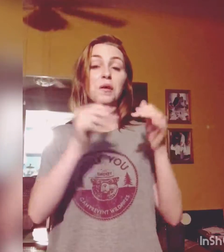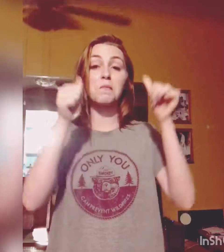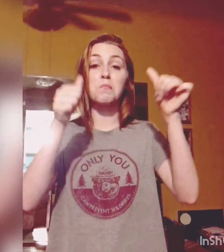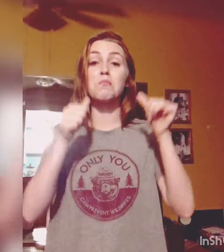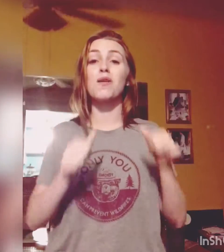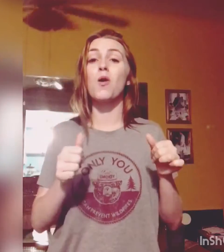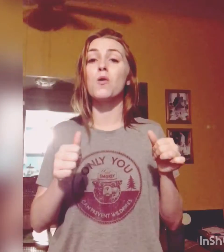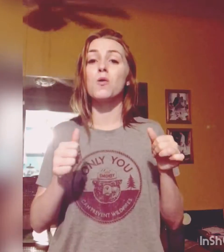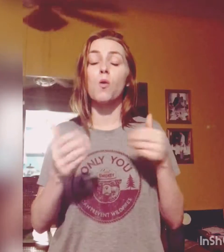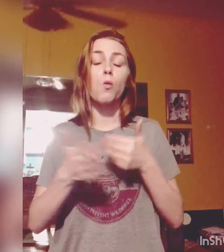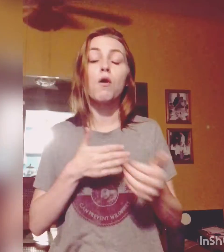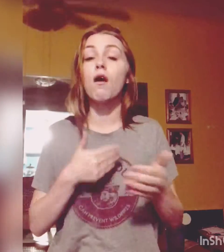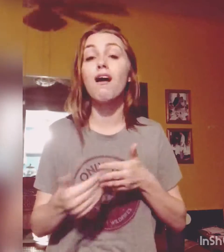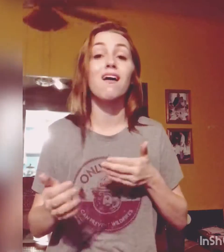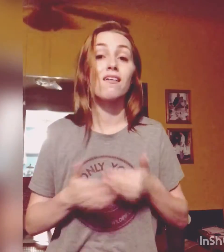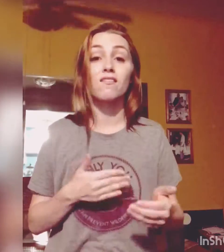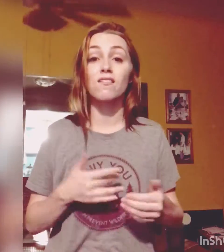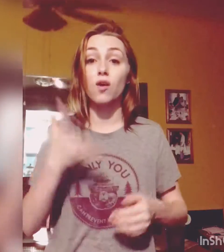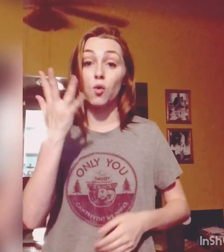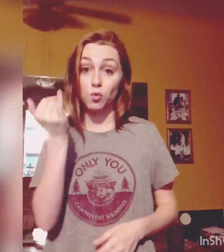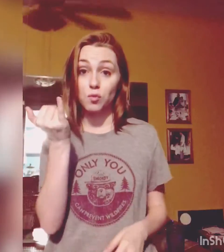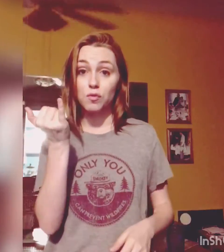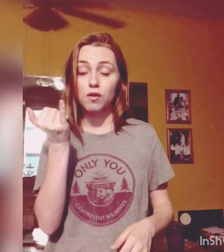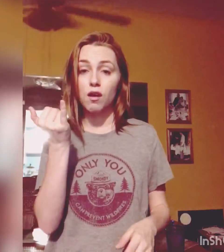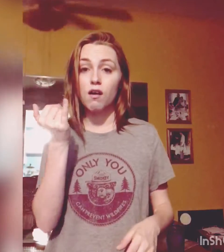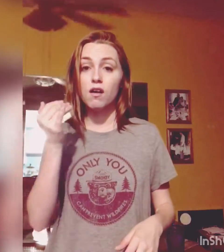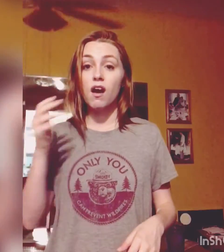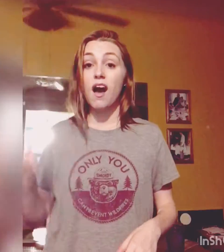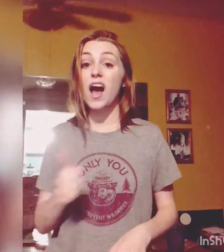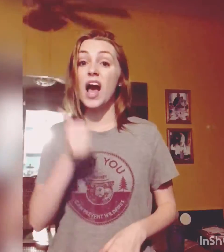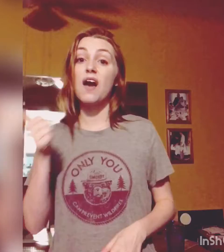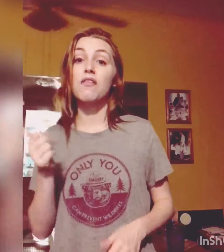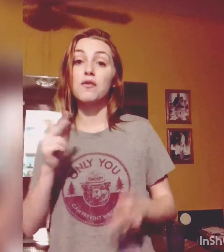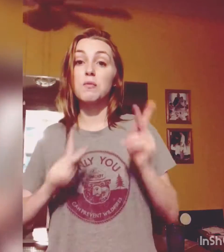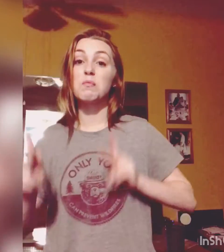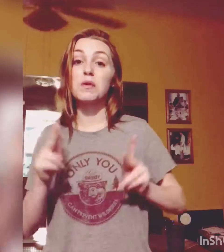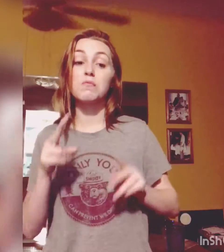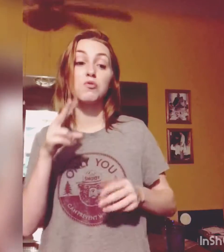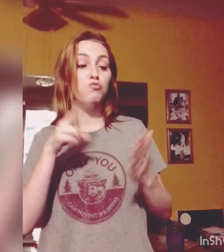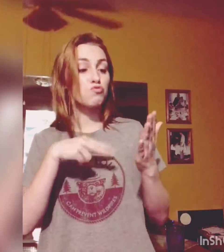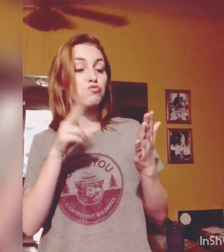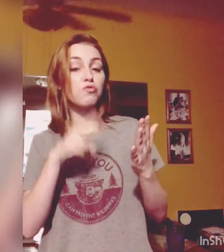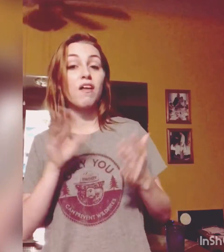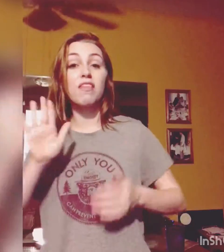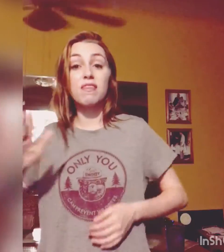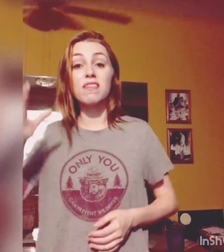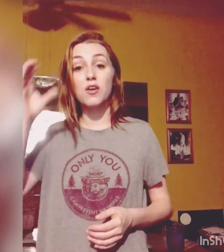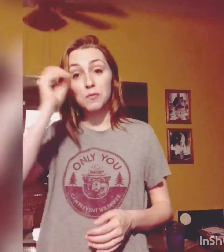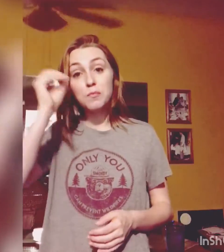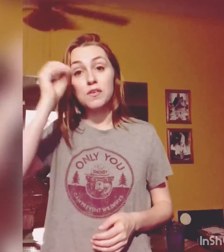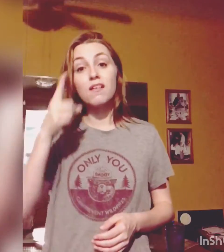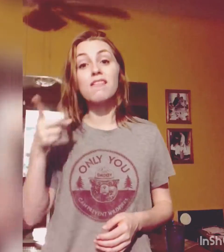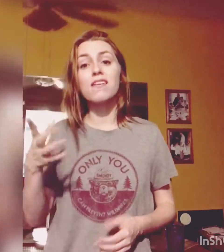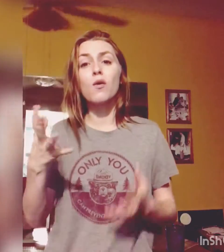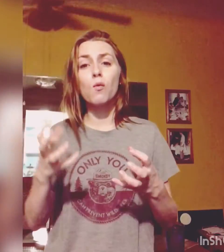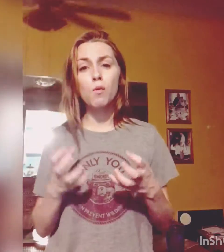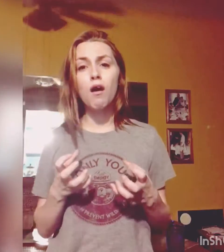heard. And that tyranny of the loud encourages the tyranny of the nasty. It